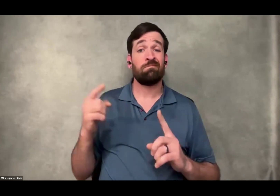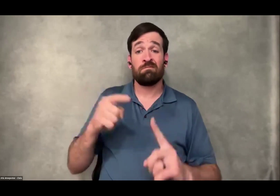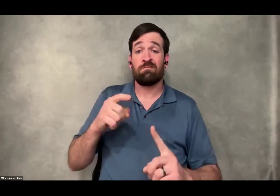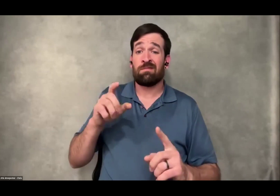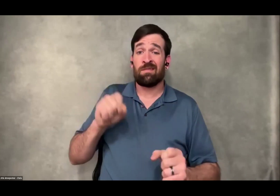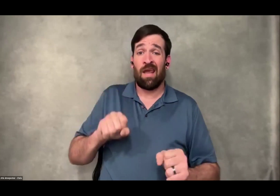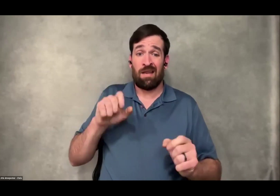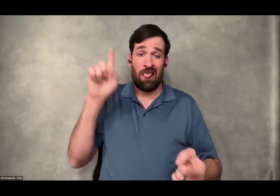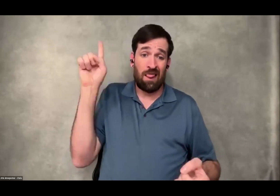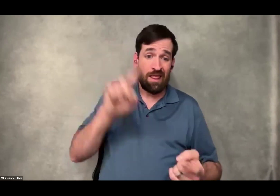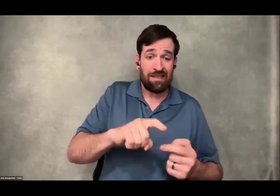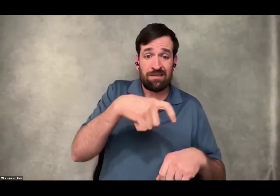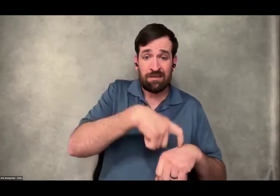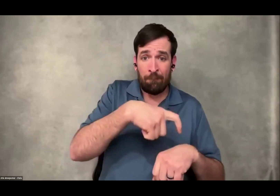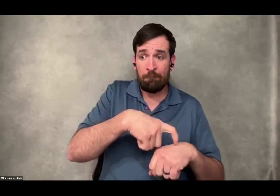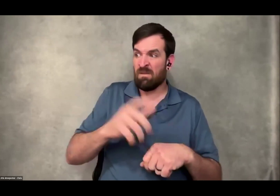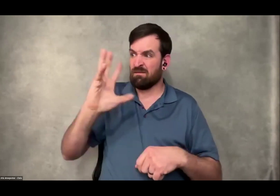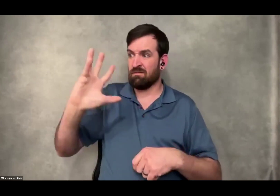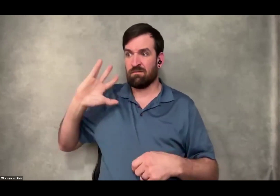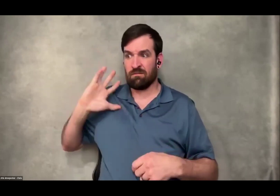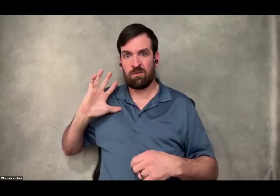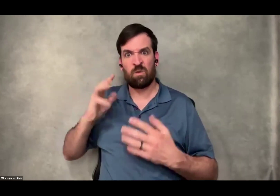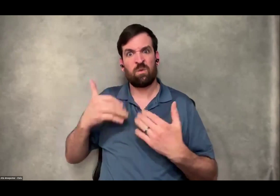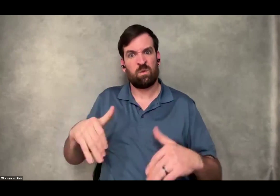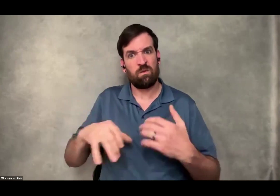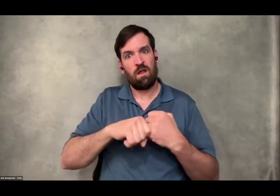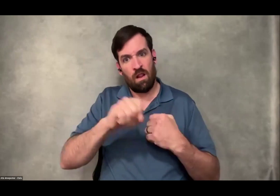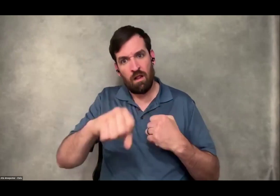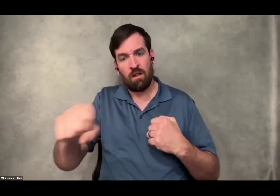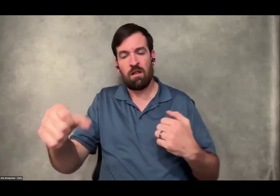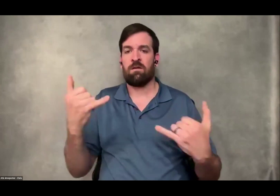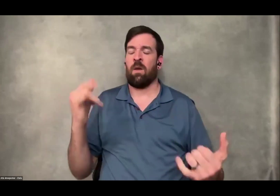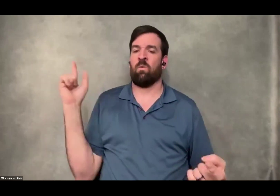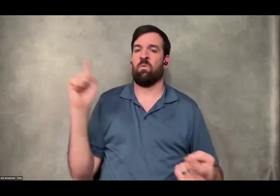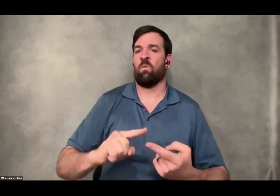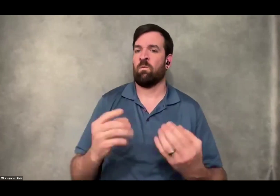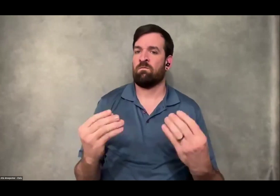doing things that in the past would have been a lot longer. So